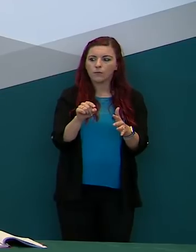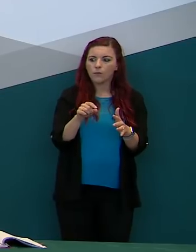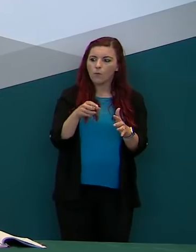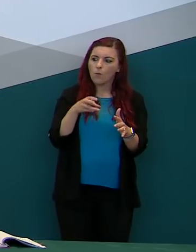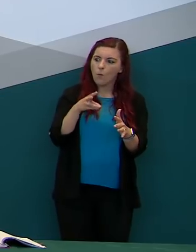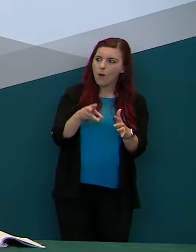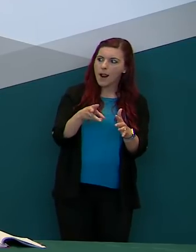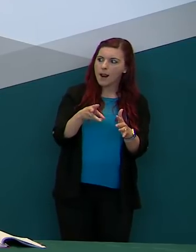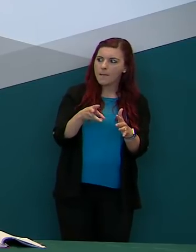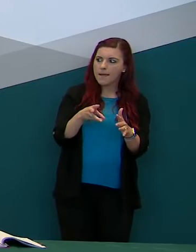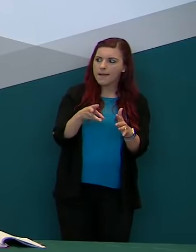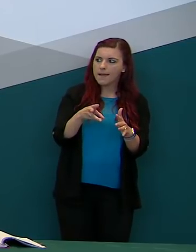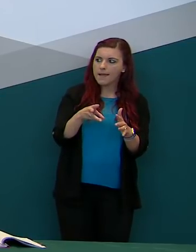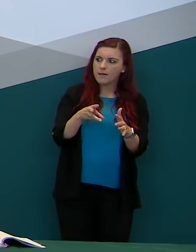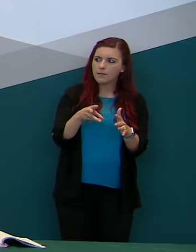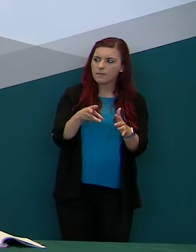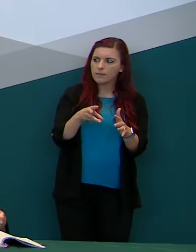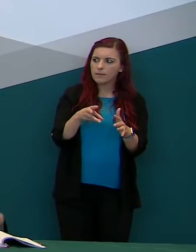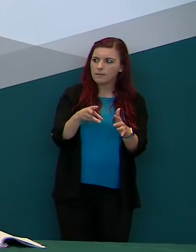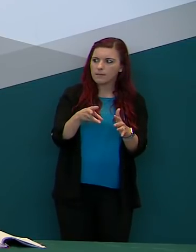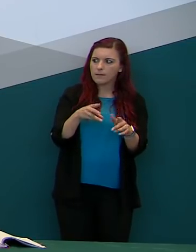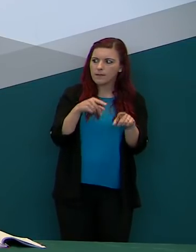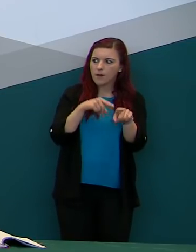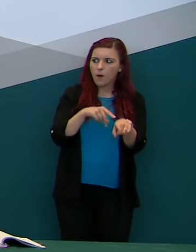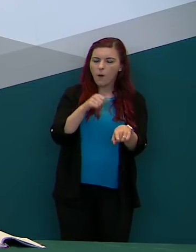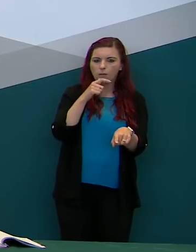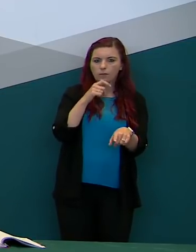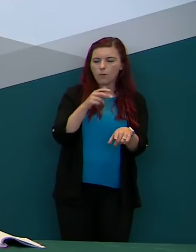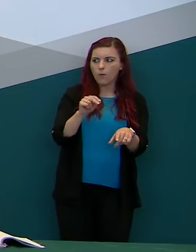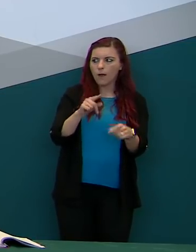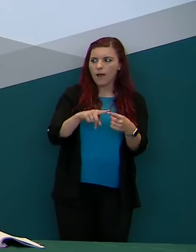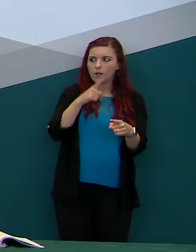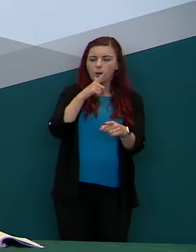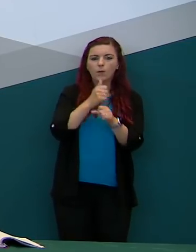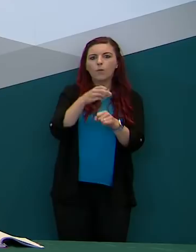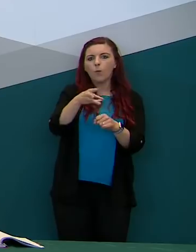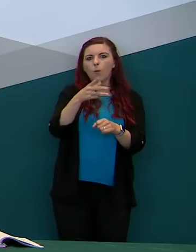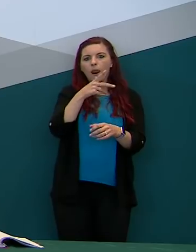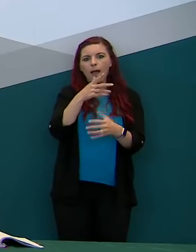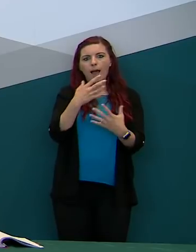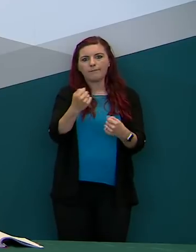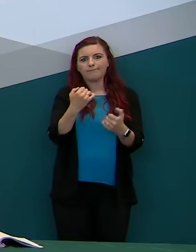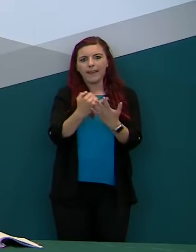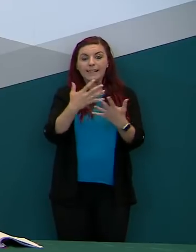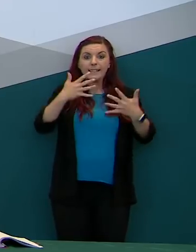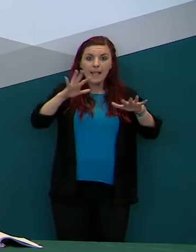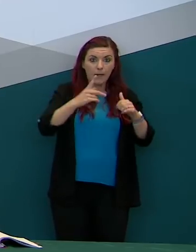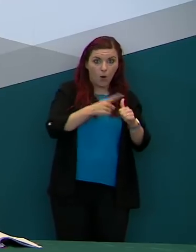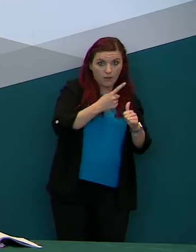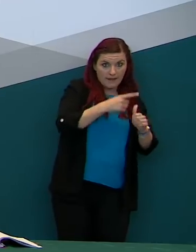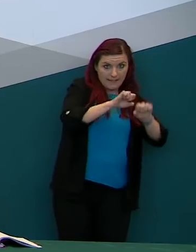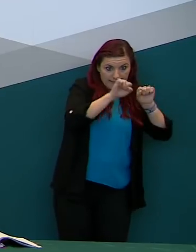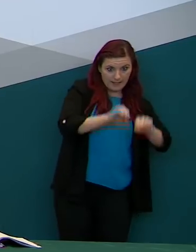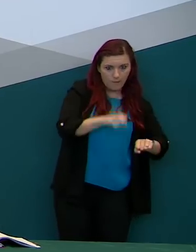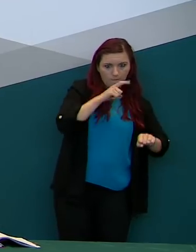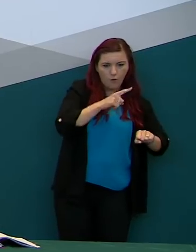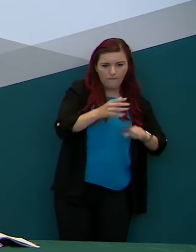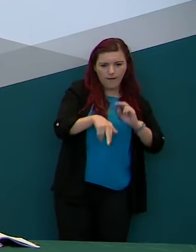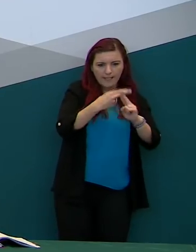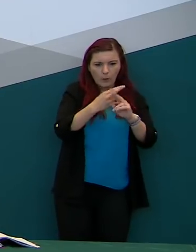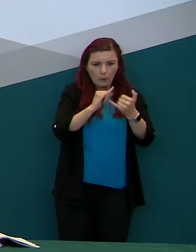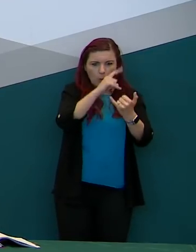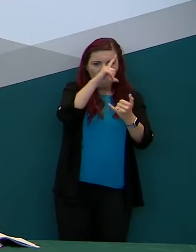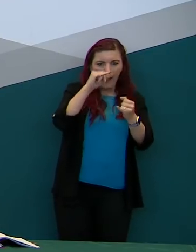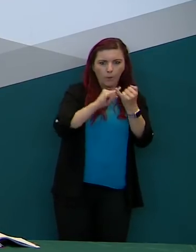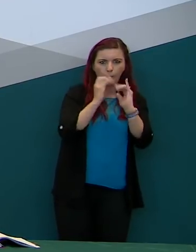informing them their close contact and asking them to contact again. To phone back when it's semi-automated, if they have symptoms. When it's fully automated, it'll allow them to contact by